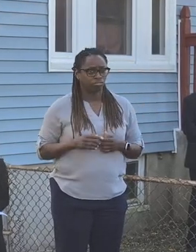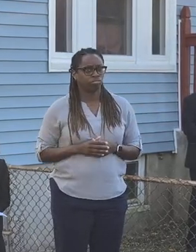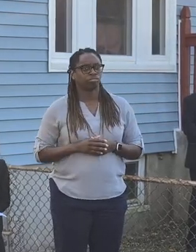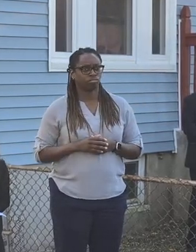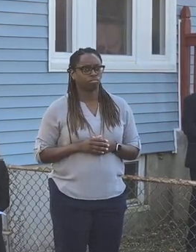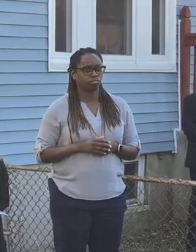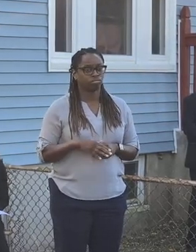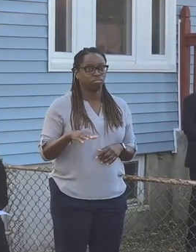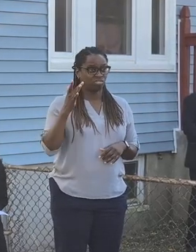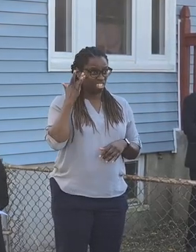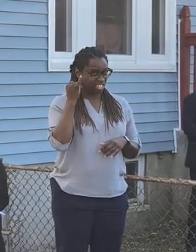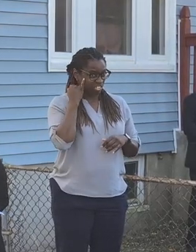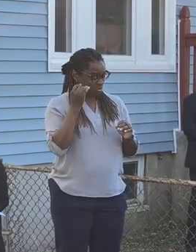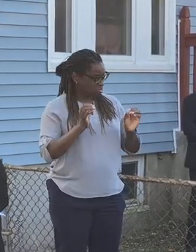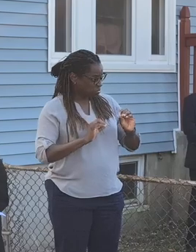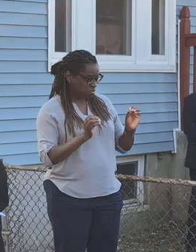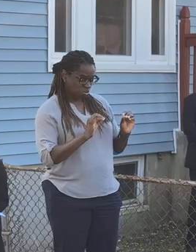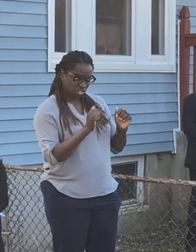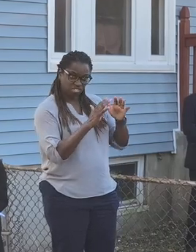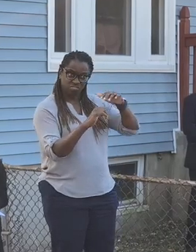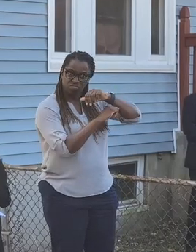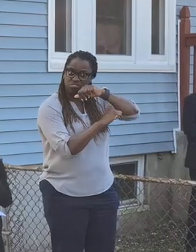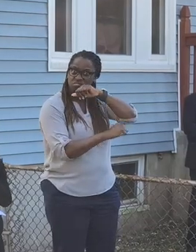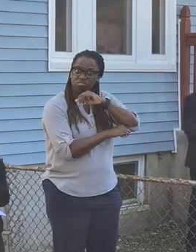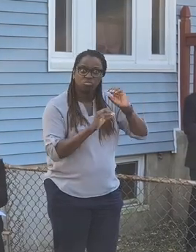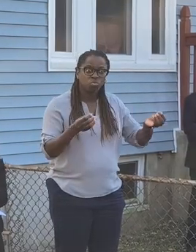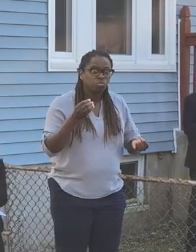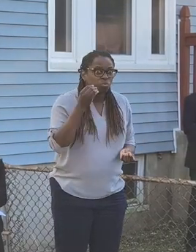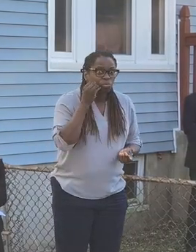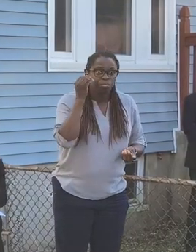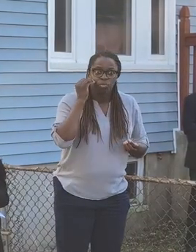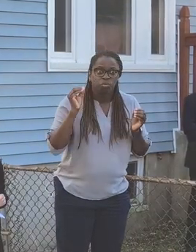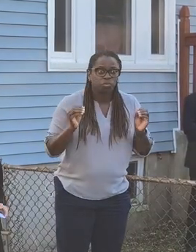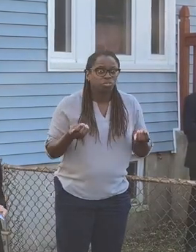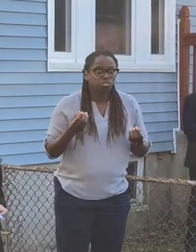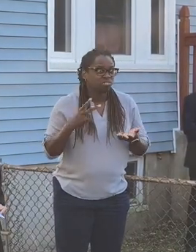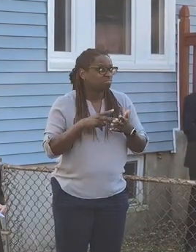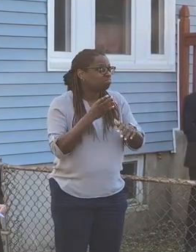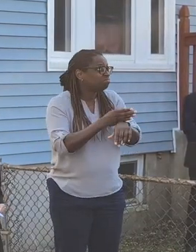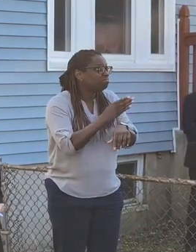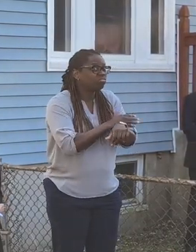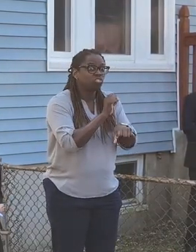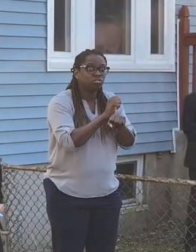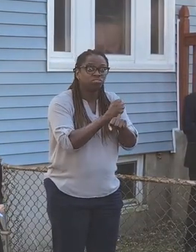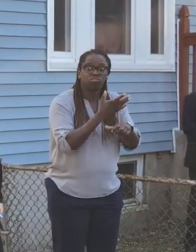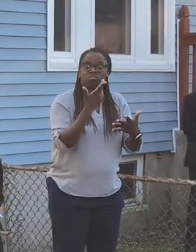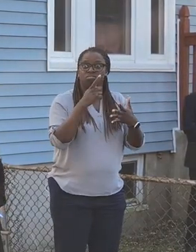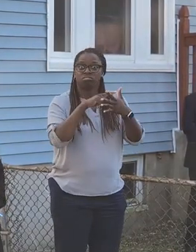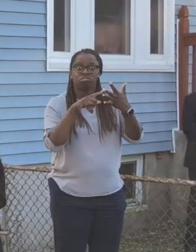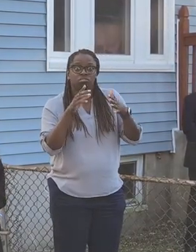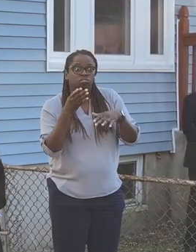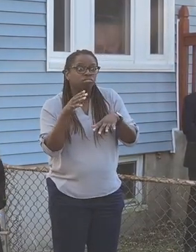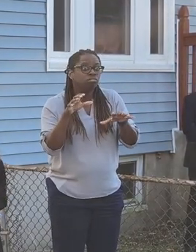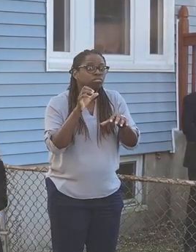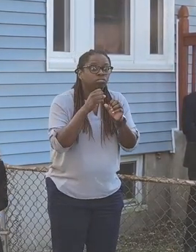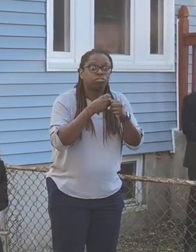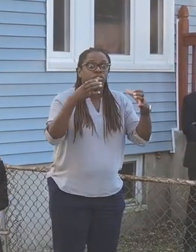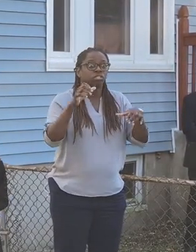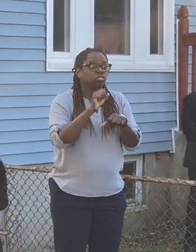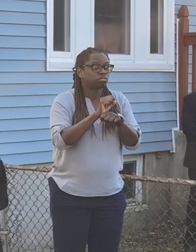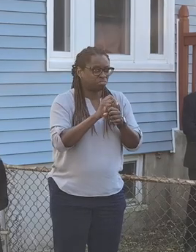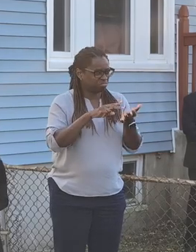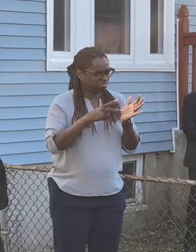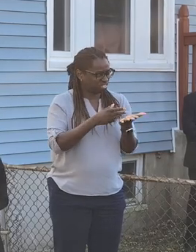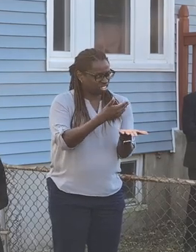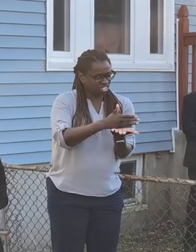and improving quality of life in all ways, but then residents are getting displaced out of the communities that they grew up in? And